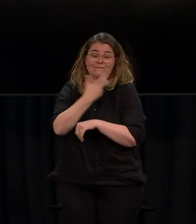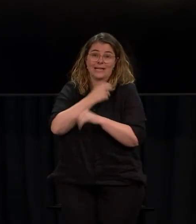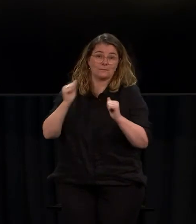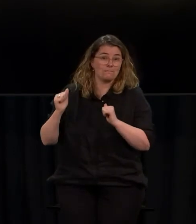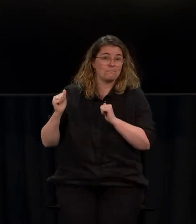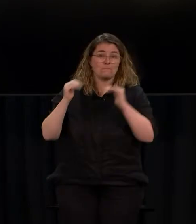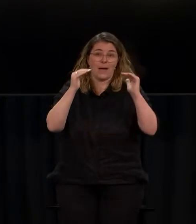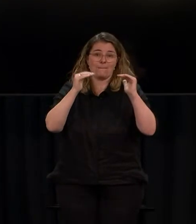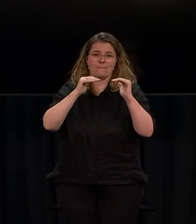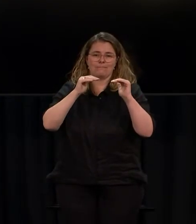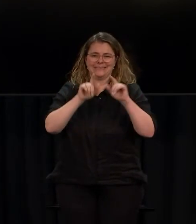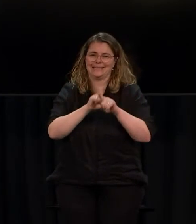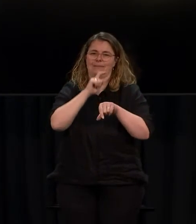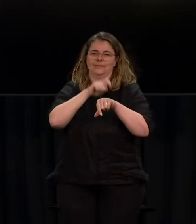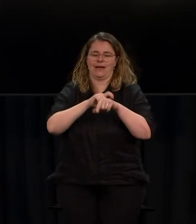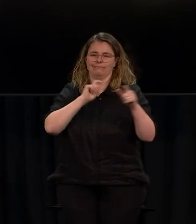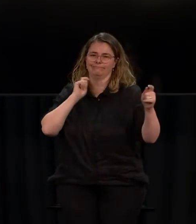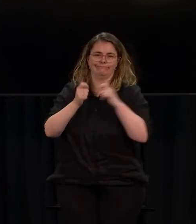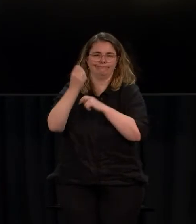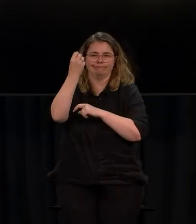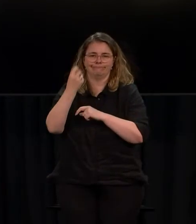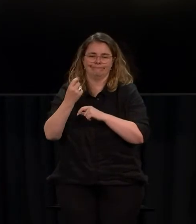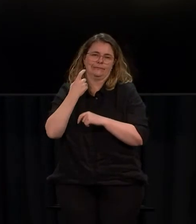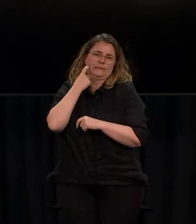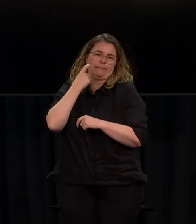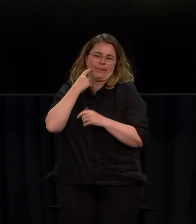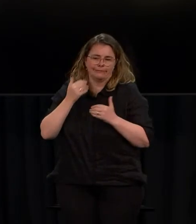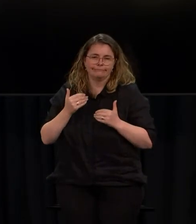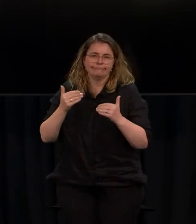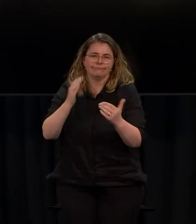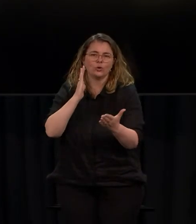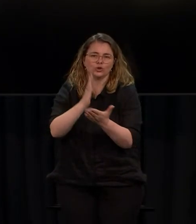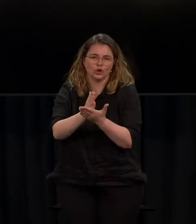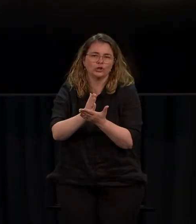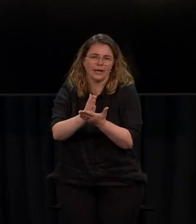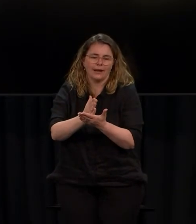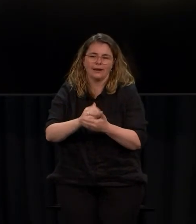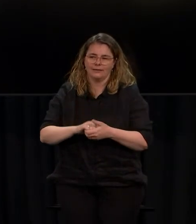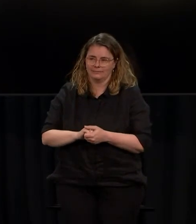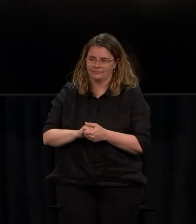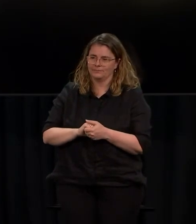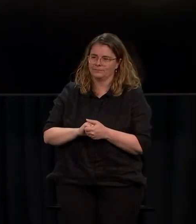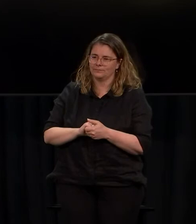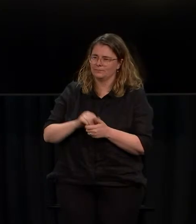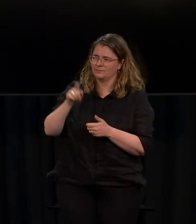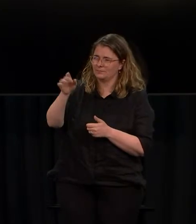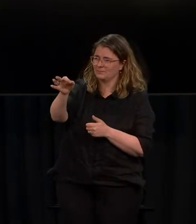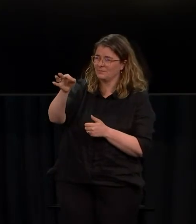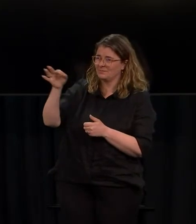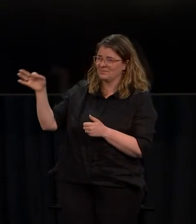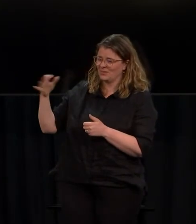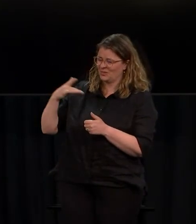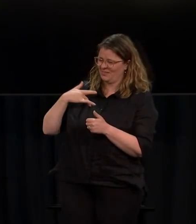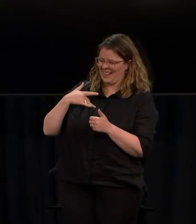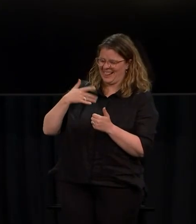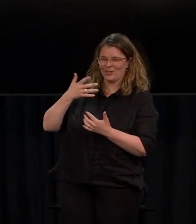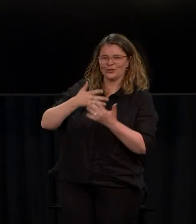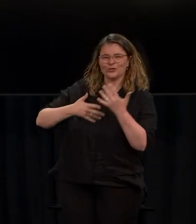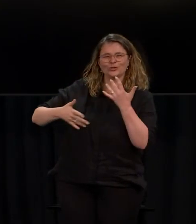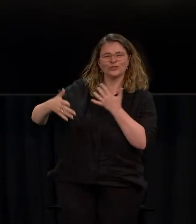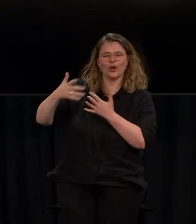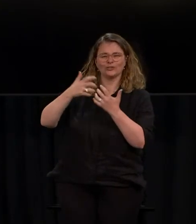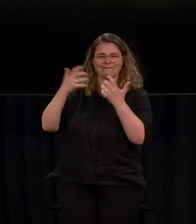we all shift, and it makes everything that much simpler and more certain. So are you also worried about social cohesion in terms